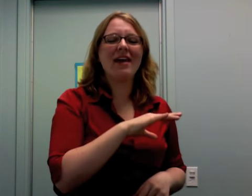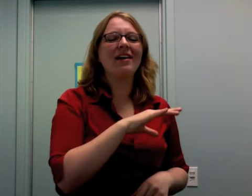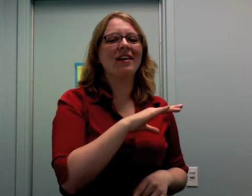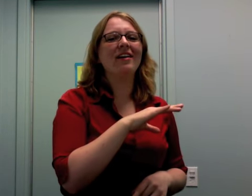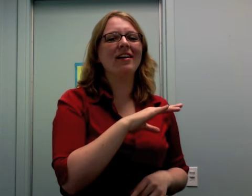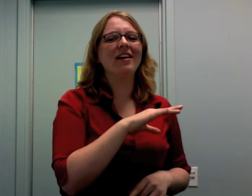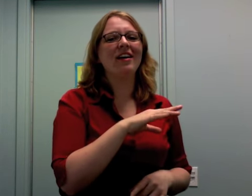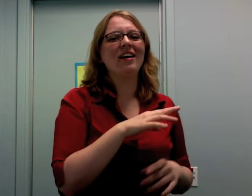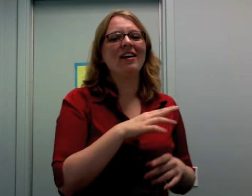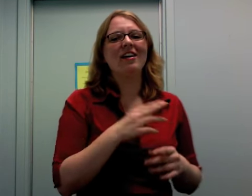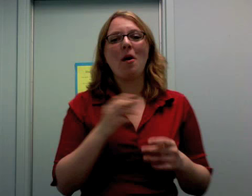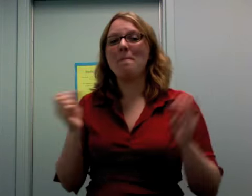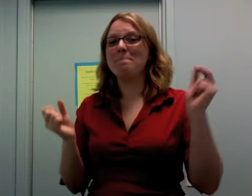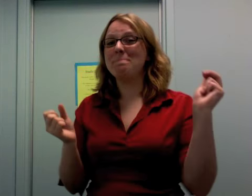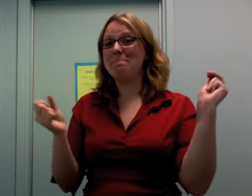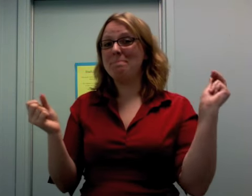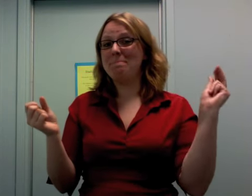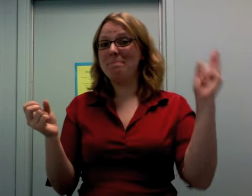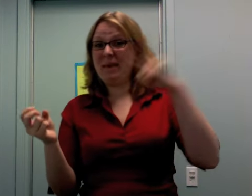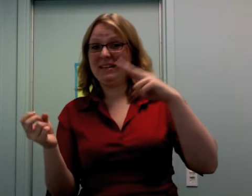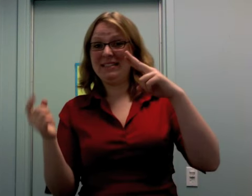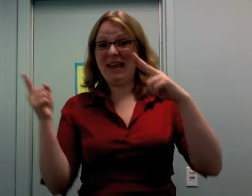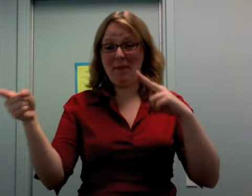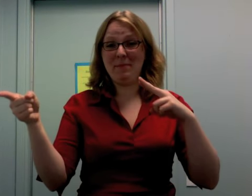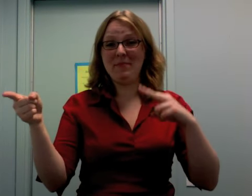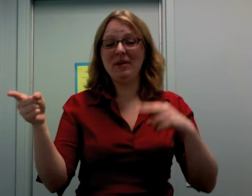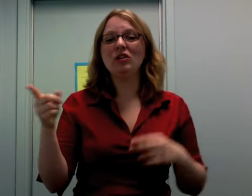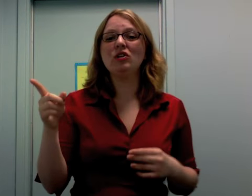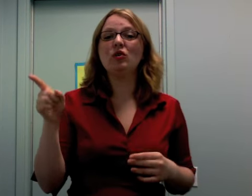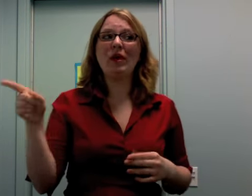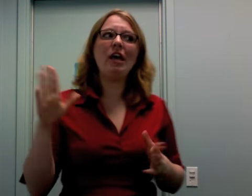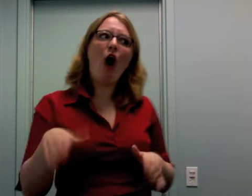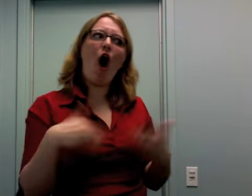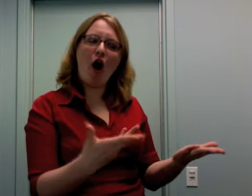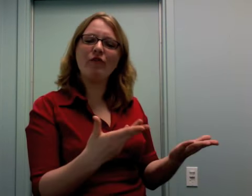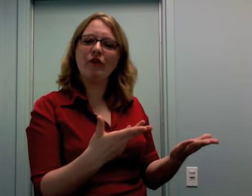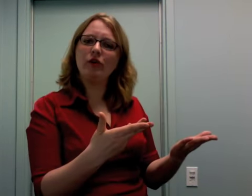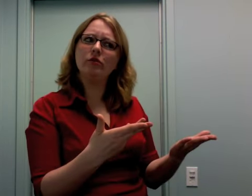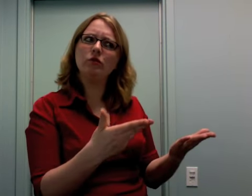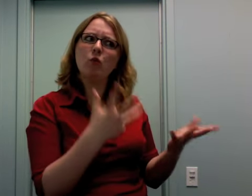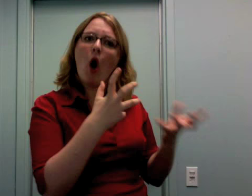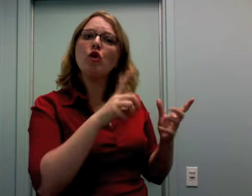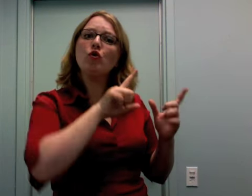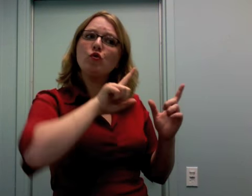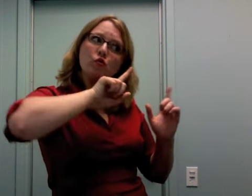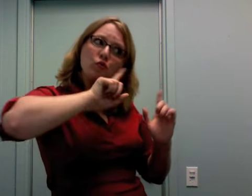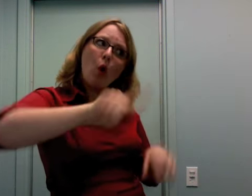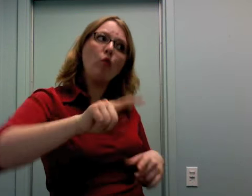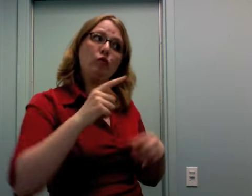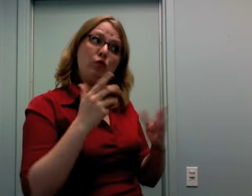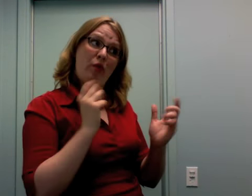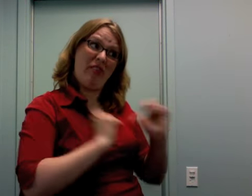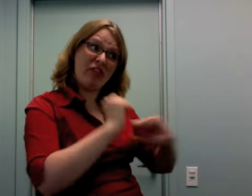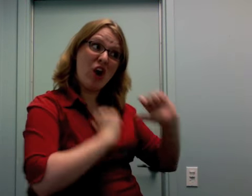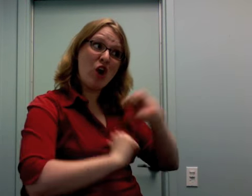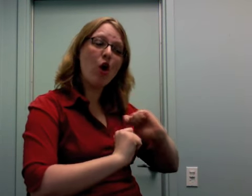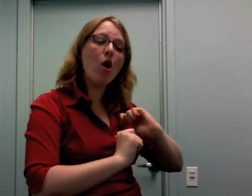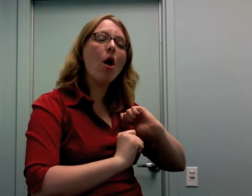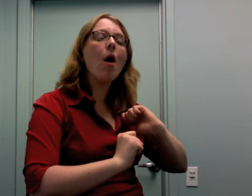wolf offers to take the third little pig to the fair. But the third little pig, once again, is